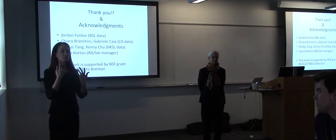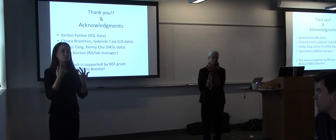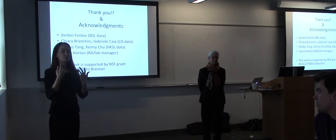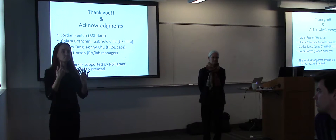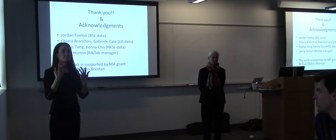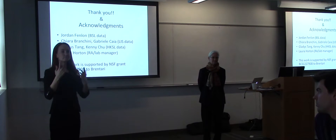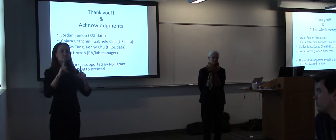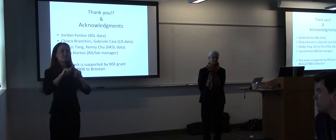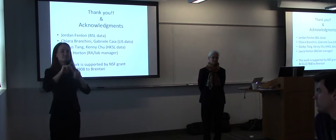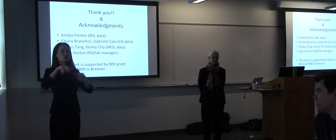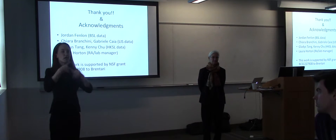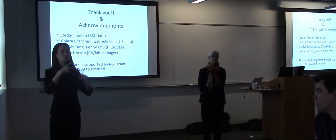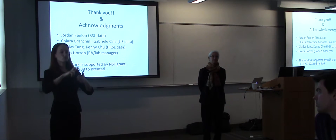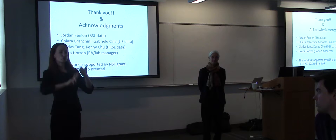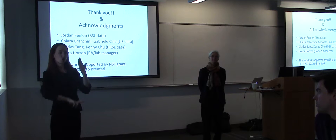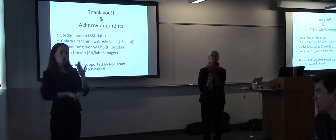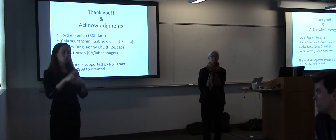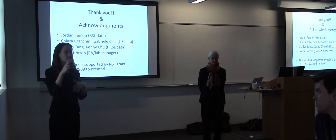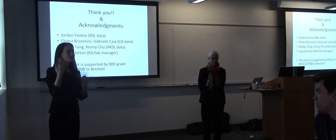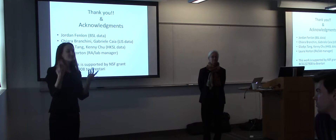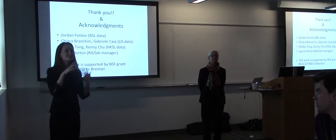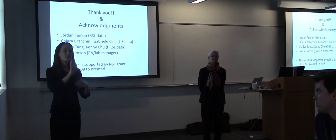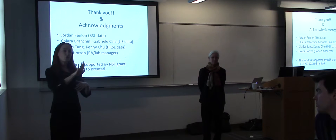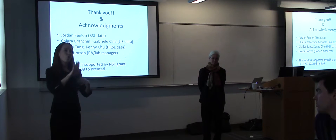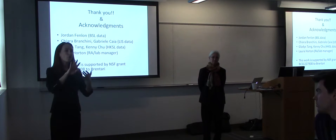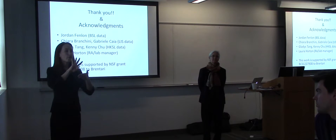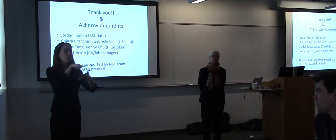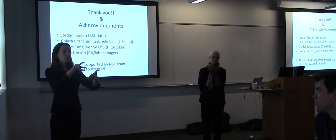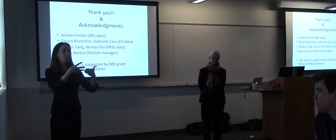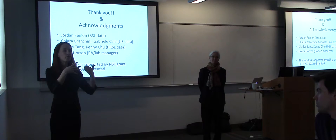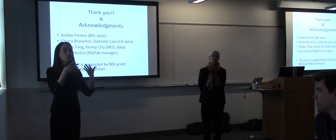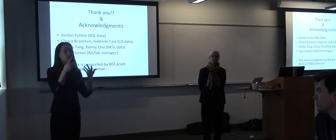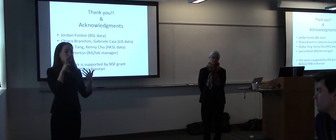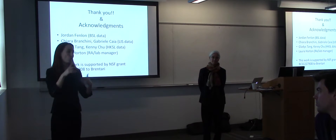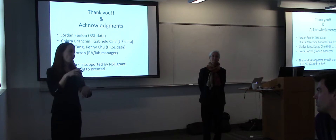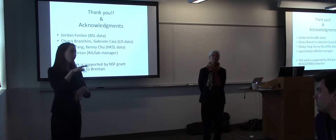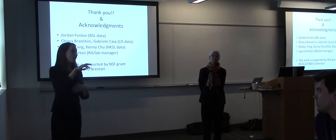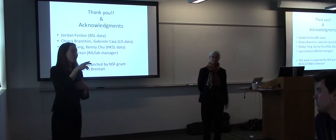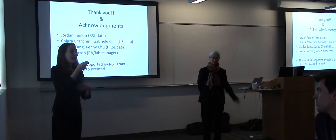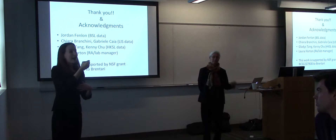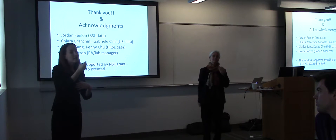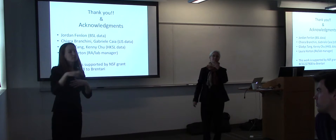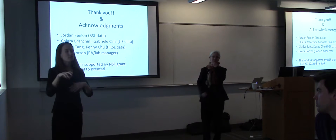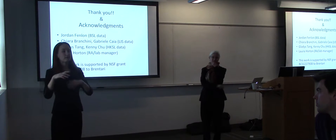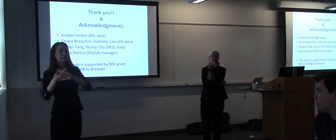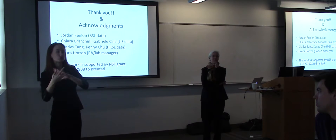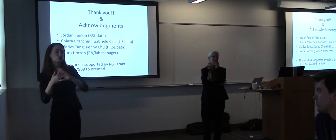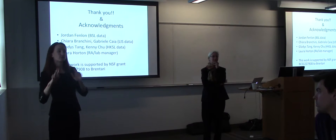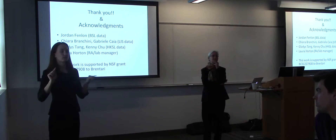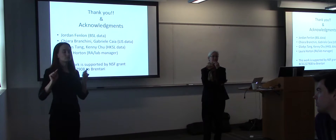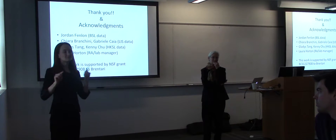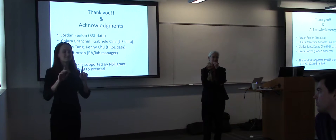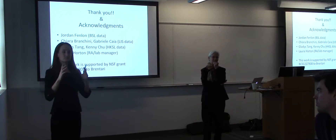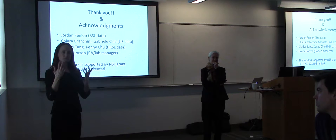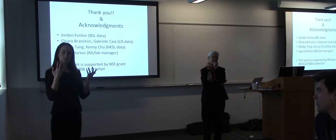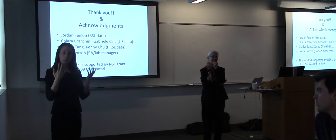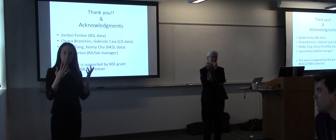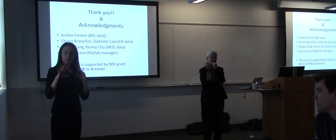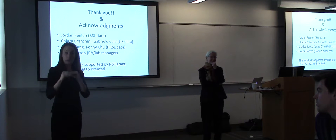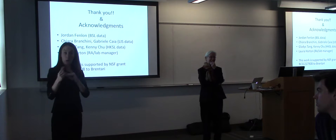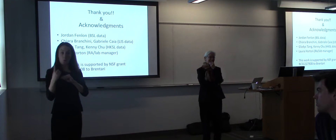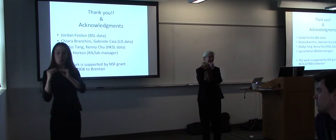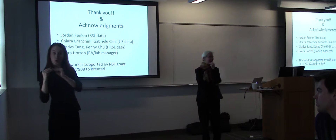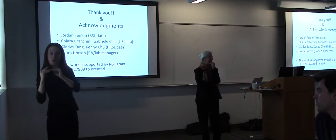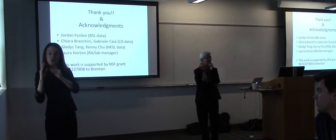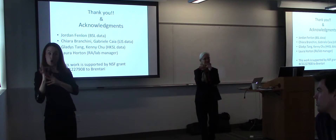given all these potential options, foils and the handling as opposed to the instrument options, and then one other option. Have you thought about that, or have you